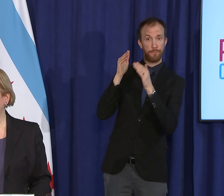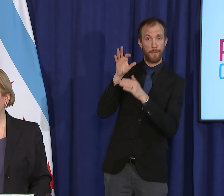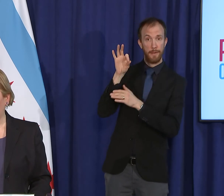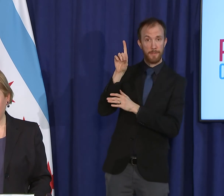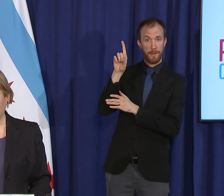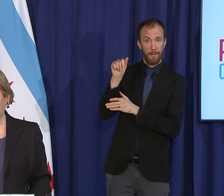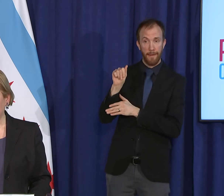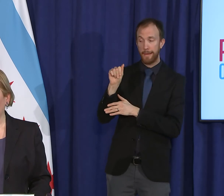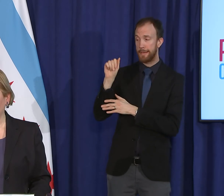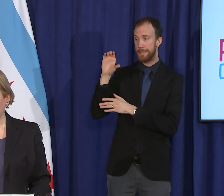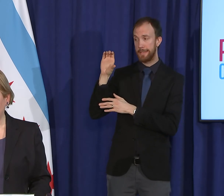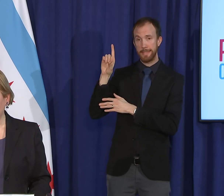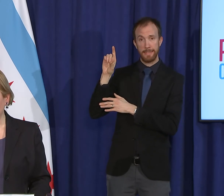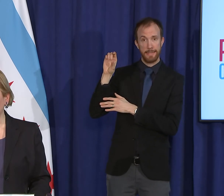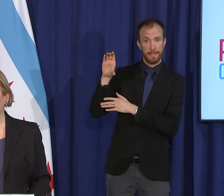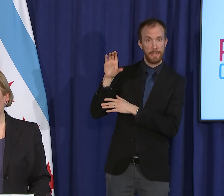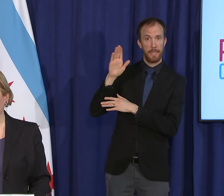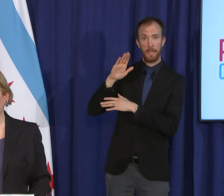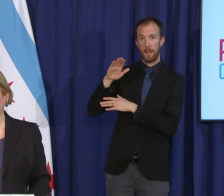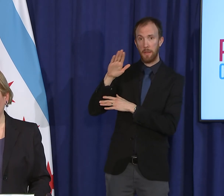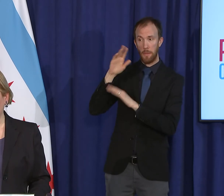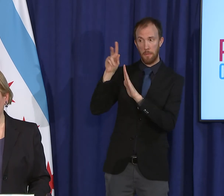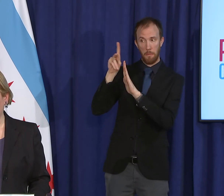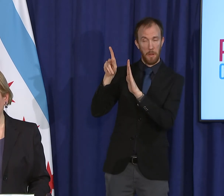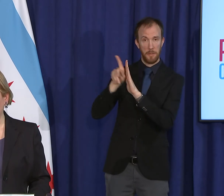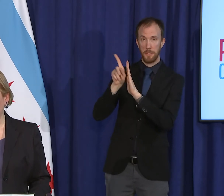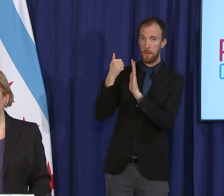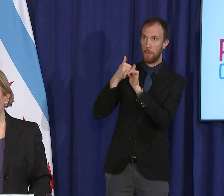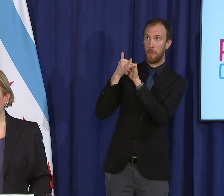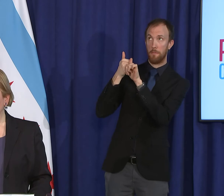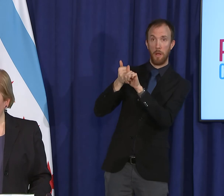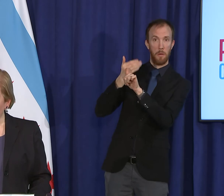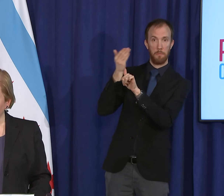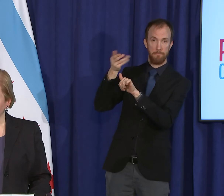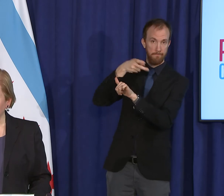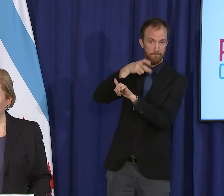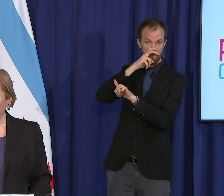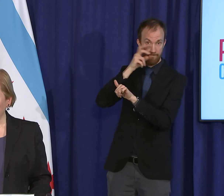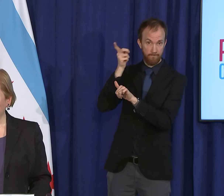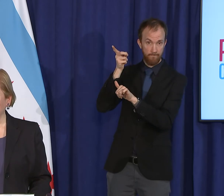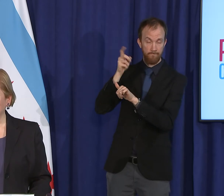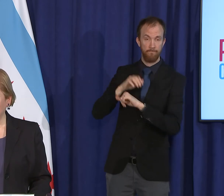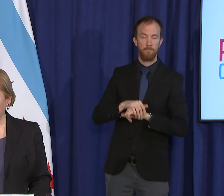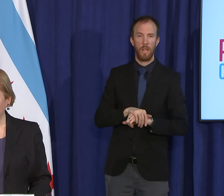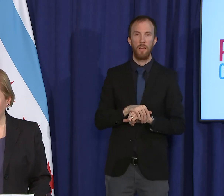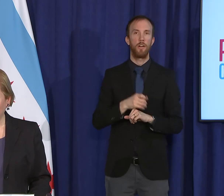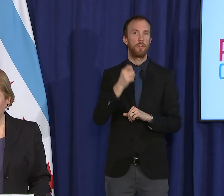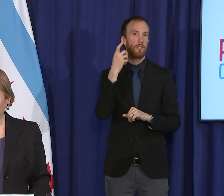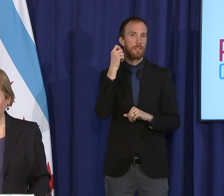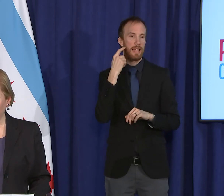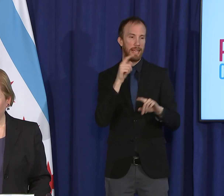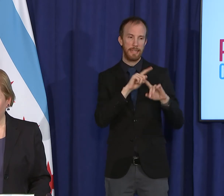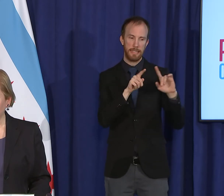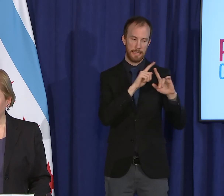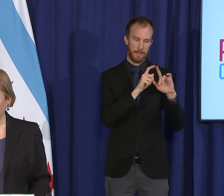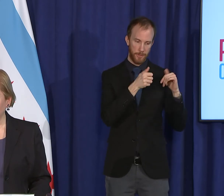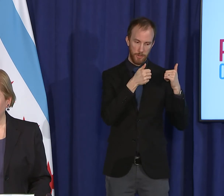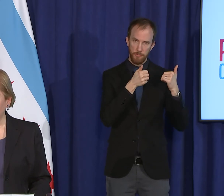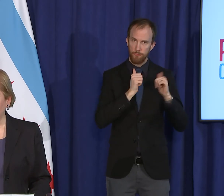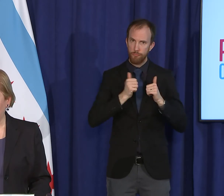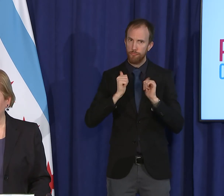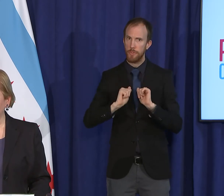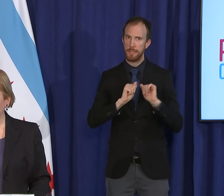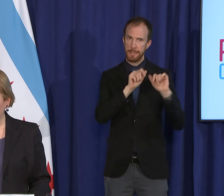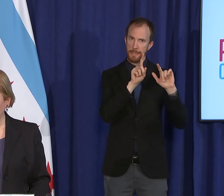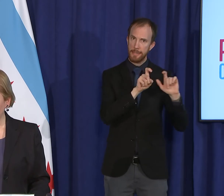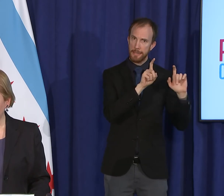CDC guidance and authorizations on all things related to vaccine. These trials, as you know, were done for both the Pfizer and the